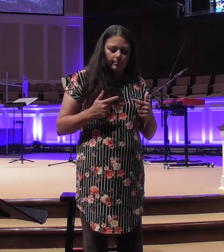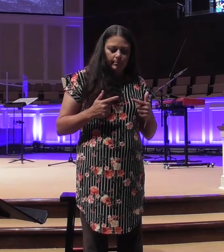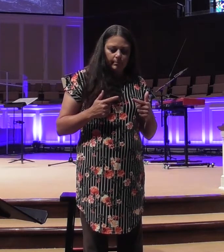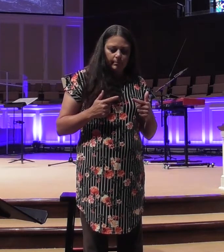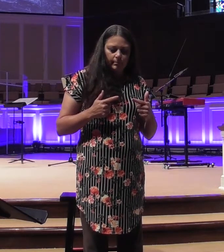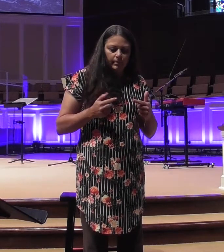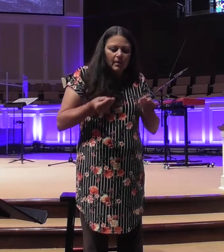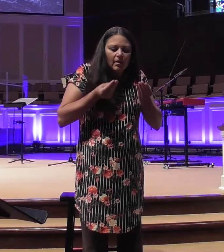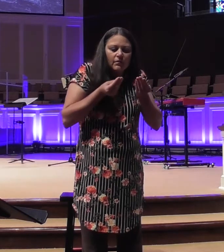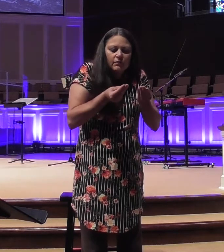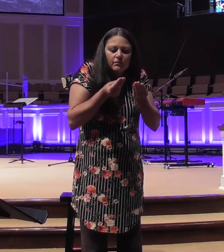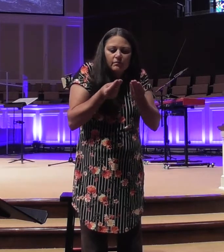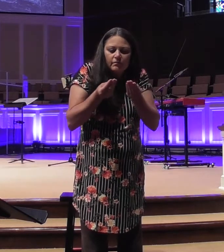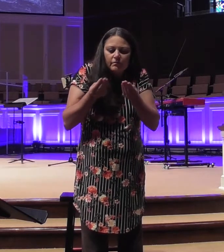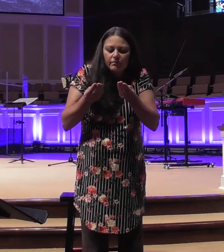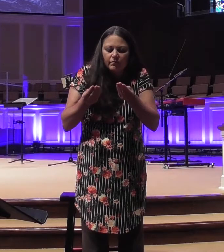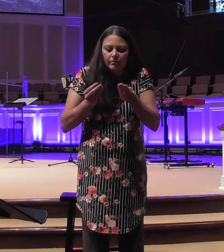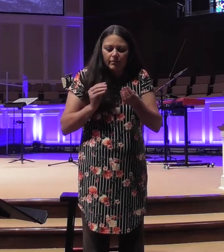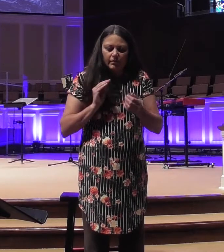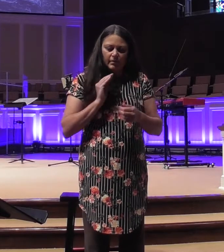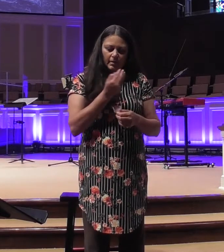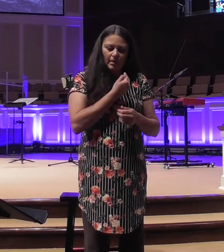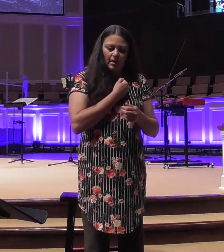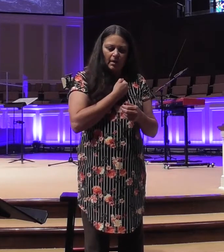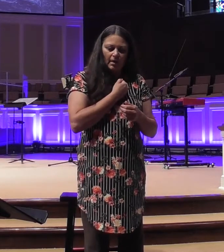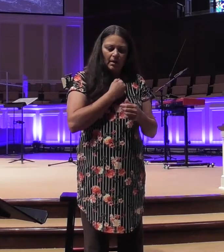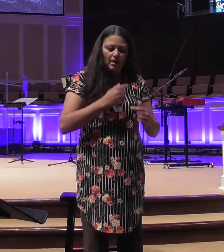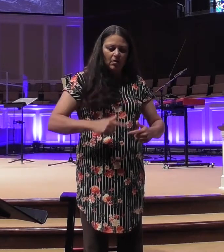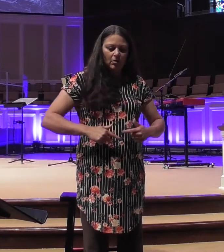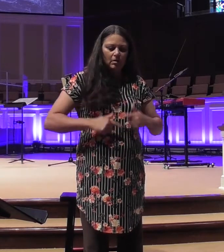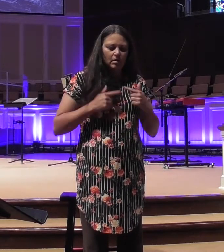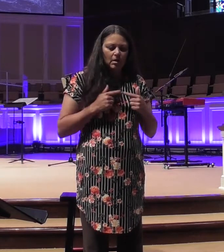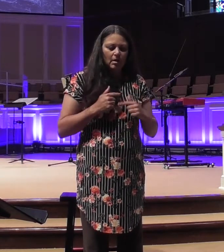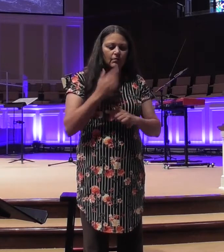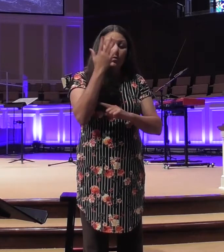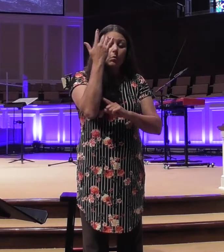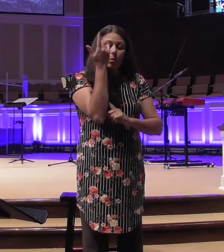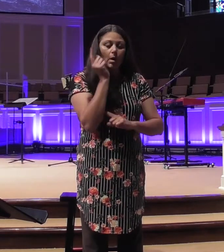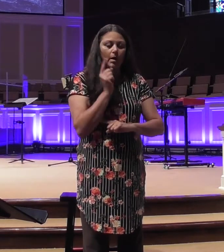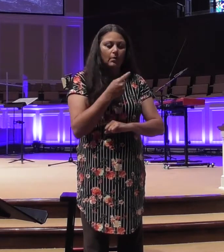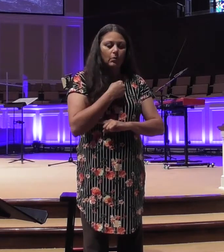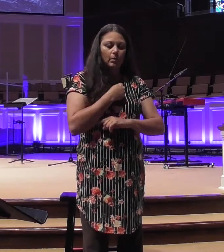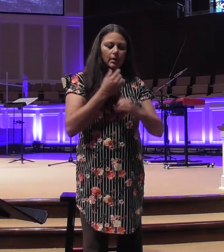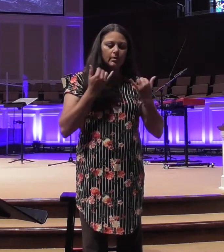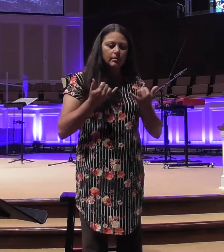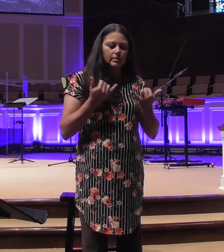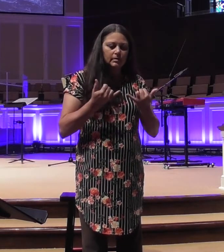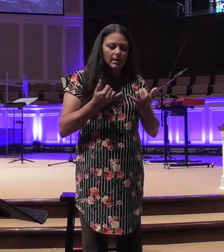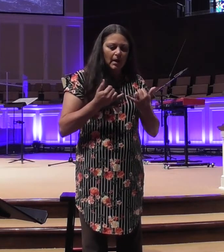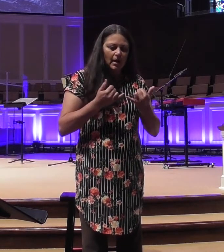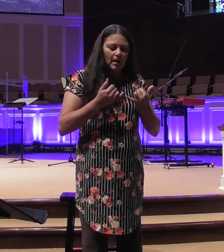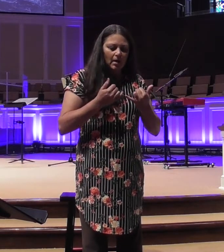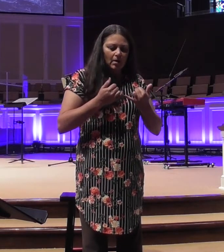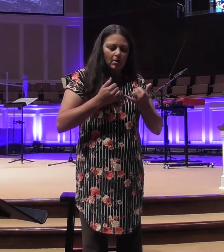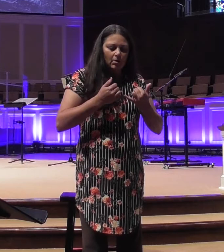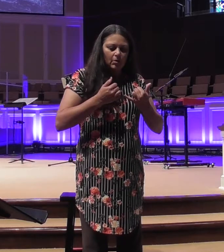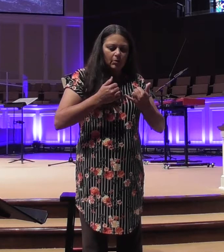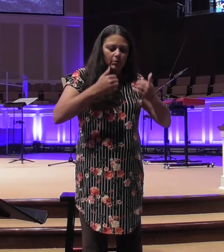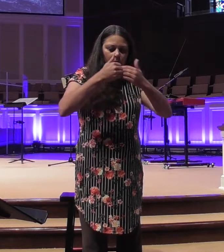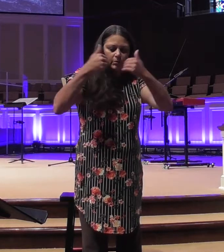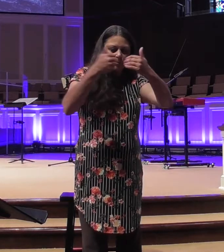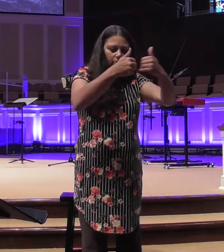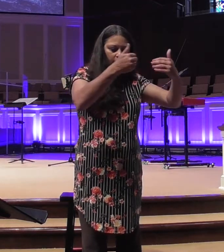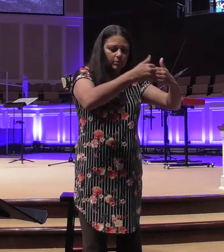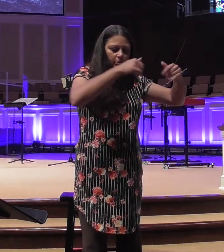nourishes our lives as we are broken apart and sent out into the world, bringing life to the world.